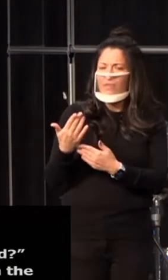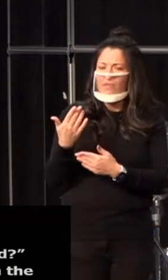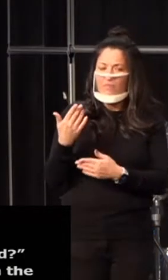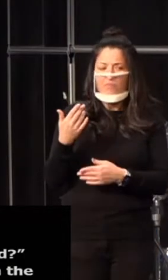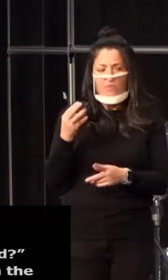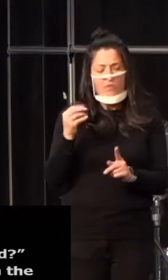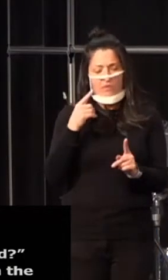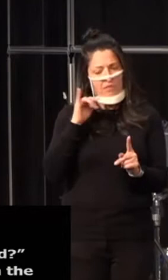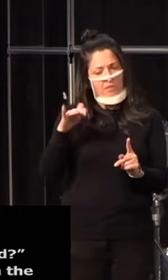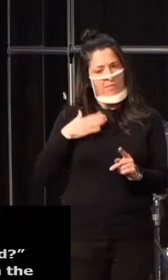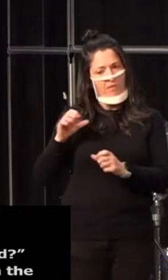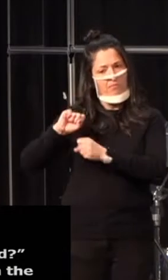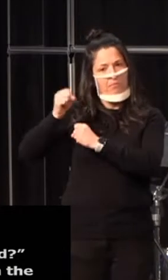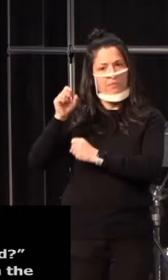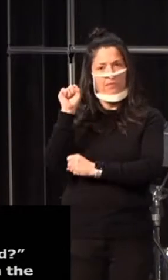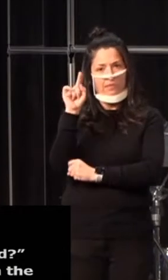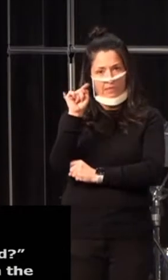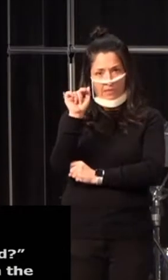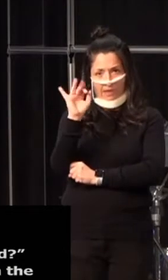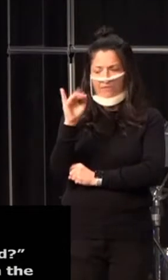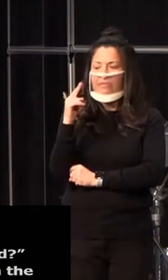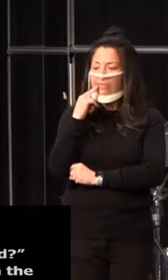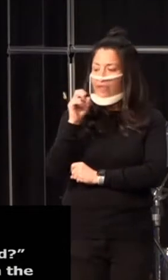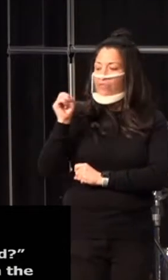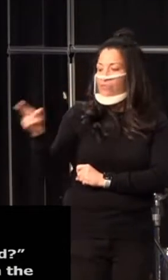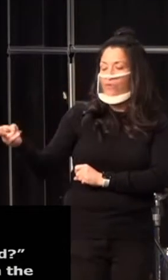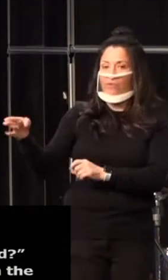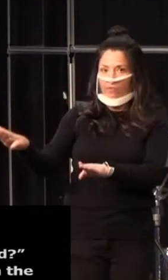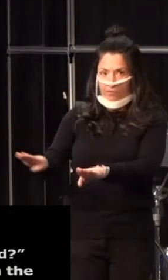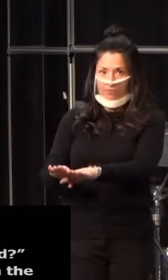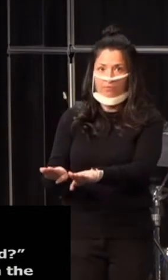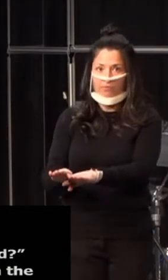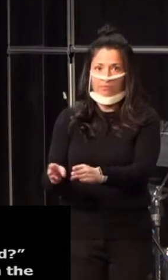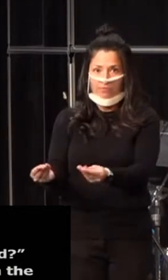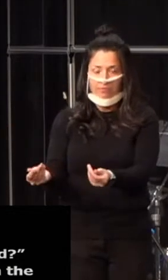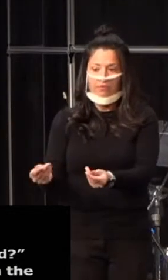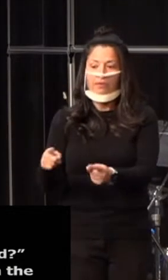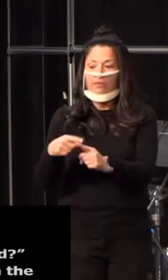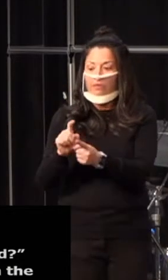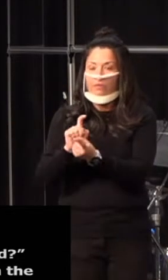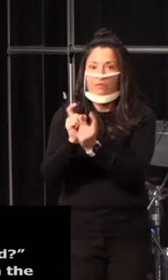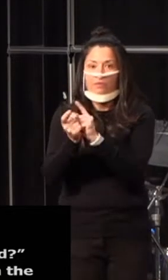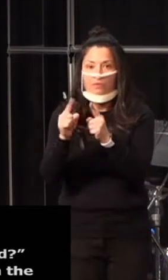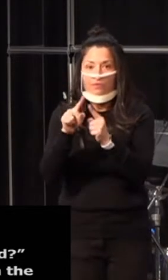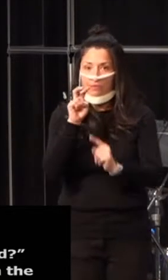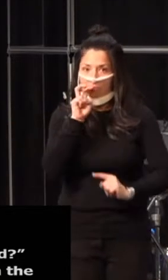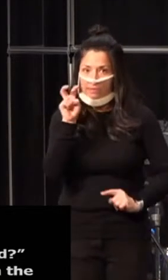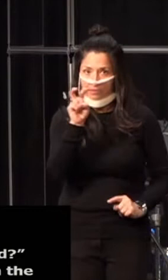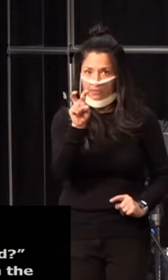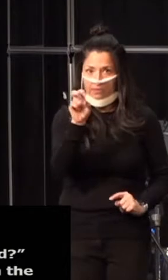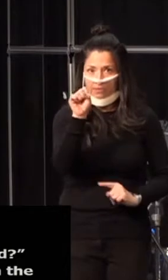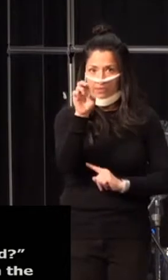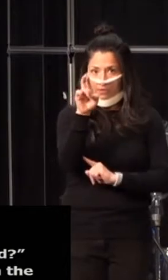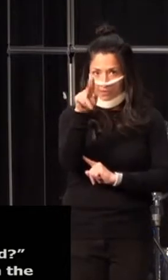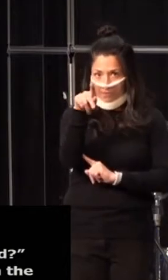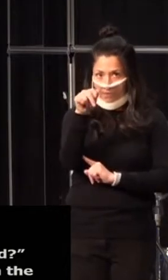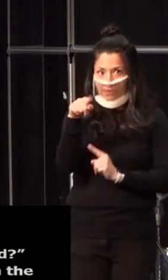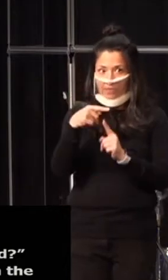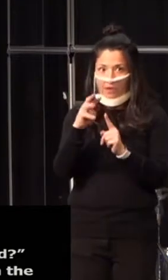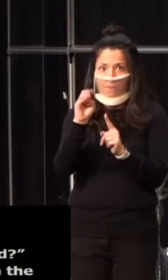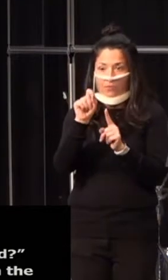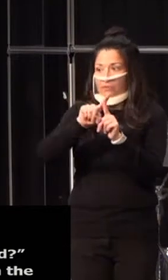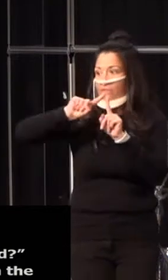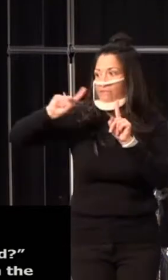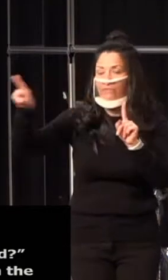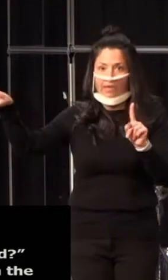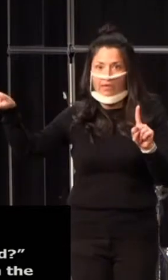staff." Then he said, "Throw it on the ground." So he threw it on the ground, and it became a serpent. And Moses fled from it. But the Lord said